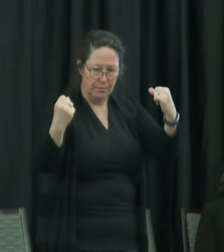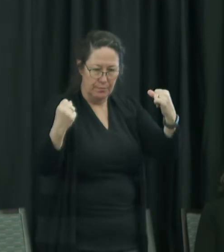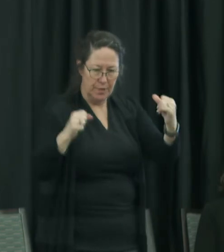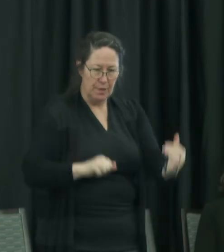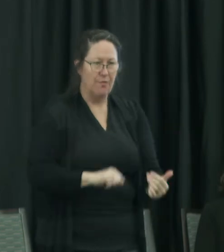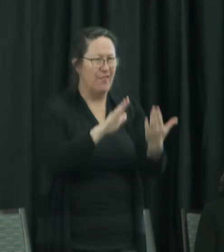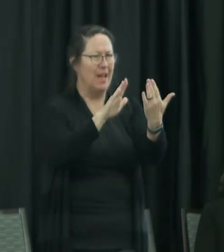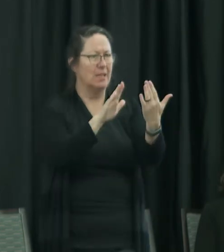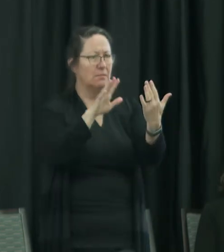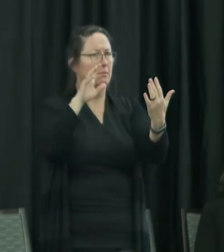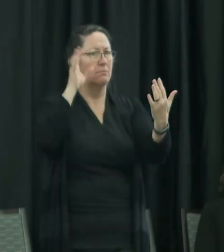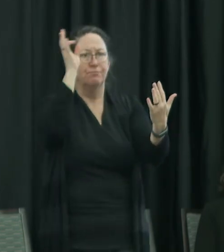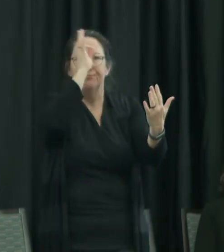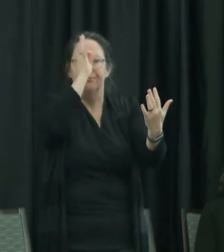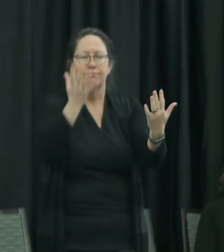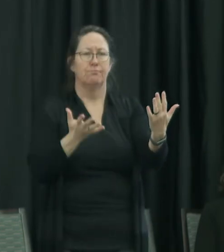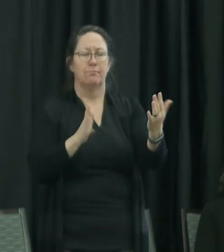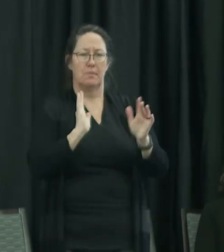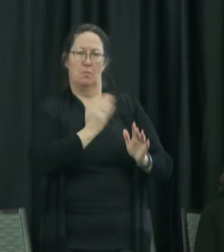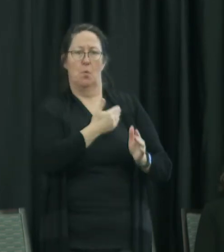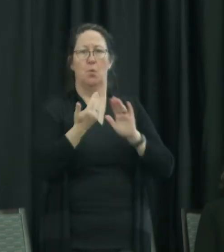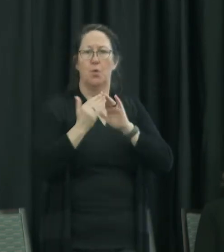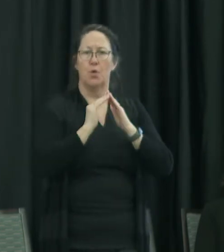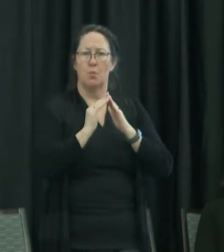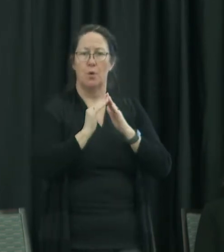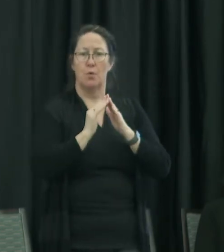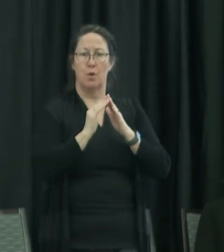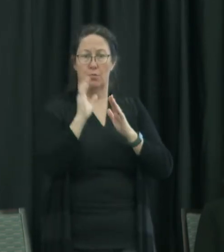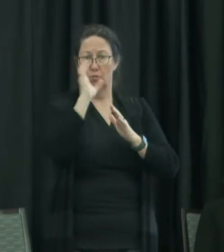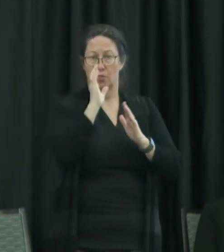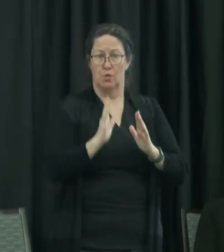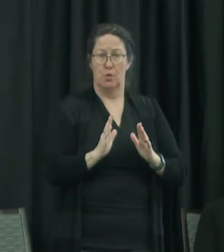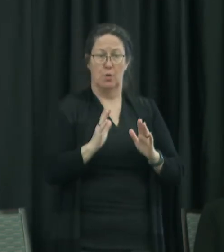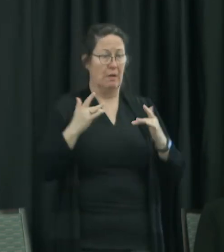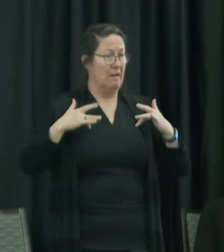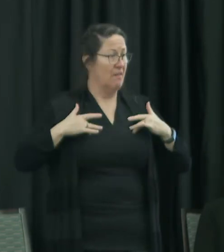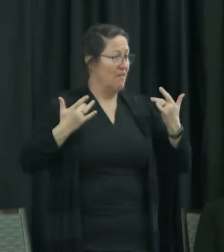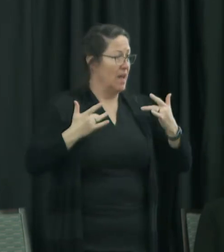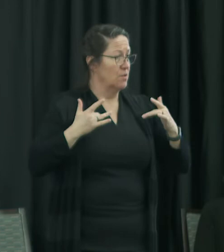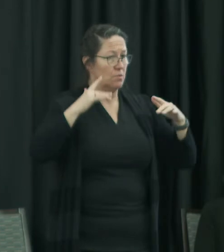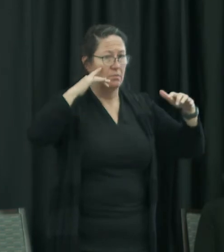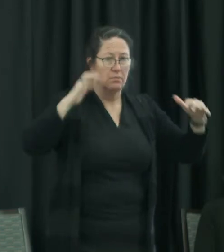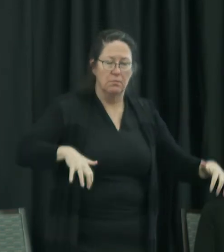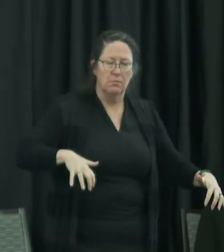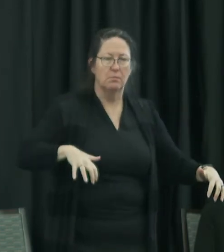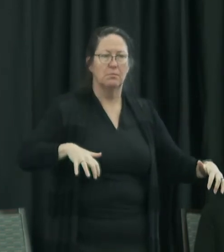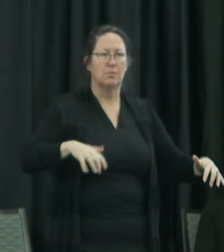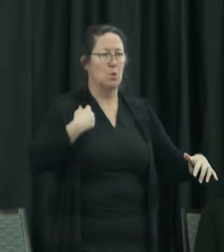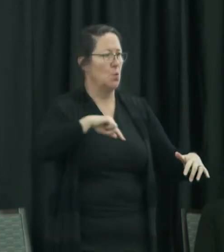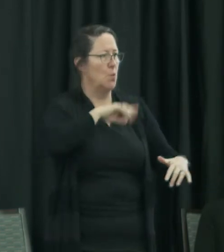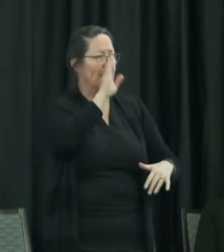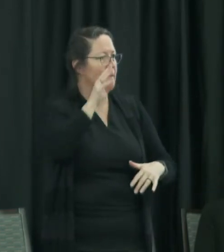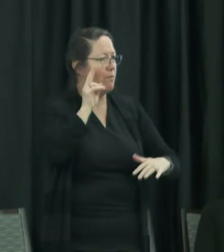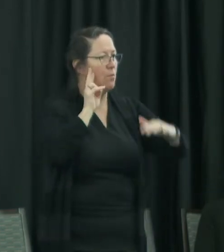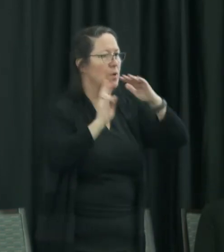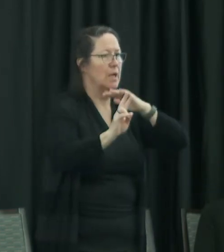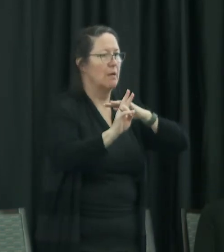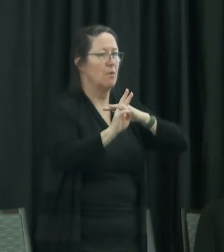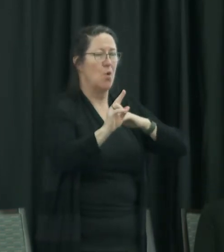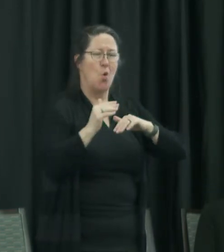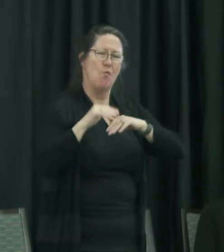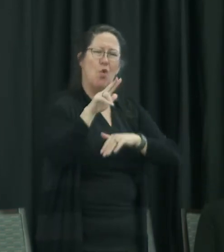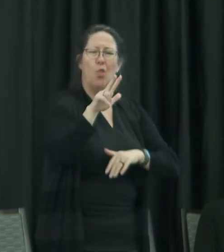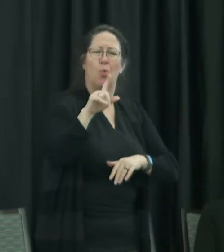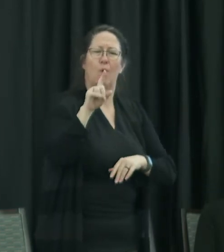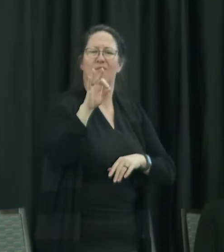of the unknown. Our community is not a stranger to events unimaginable. We never anticipated over 31